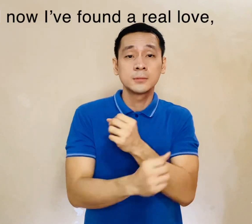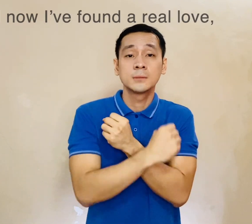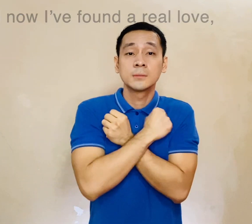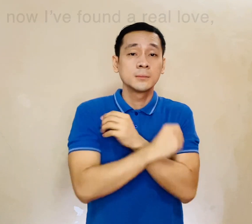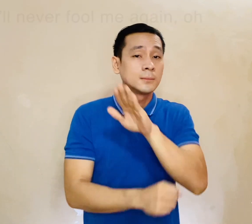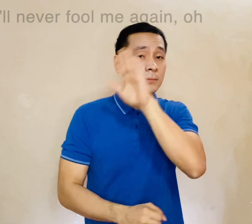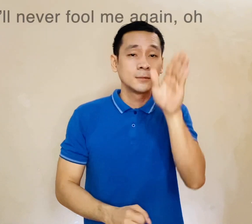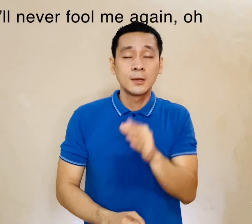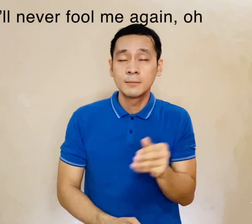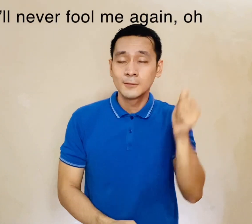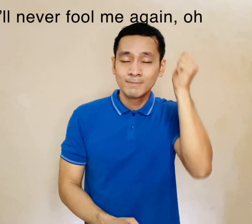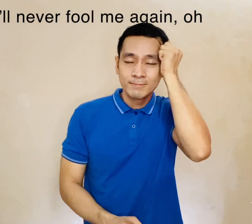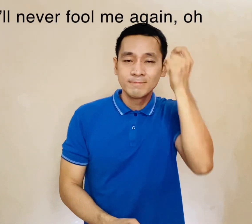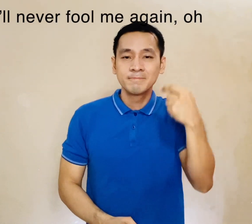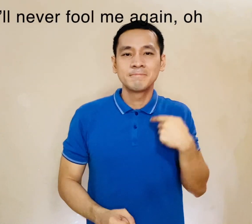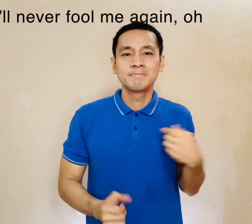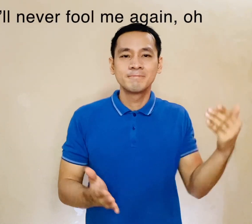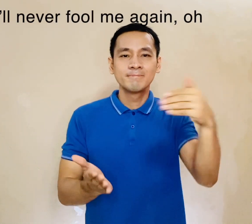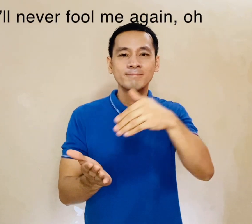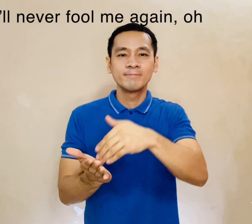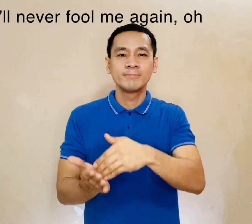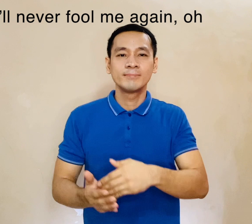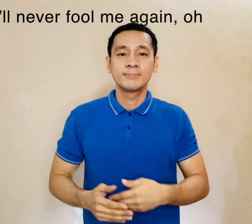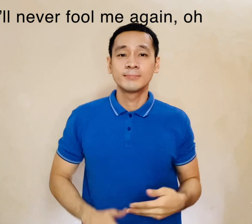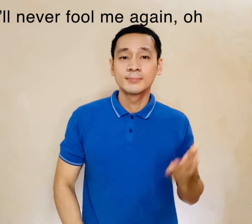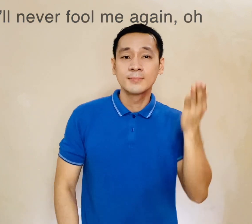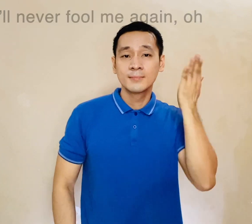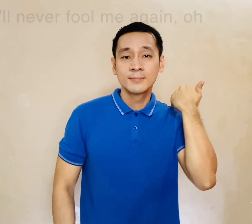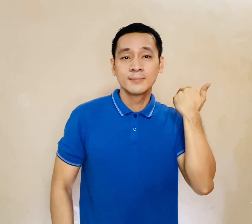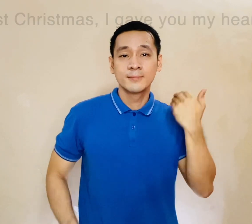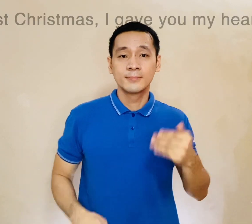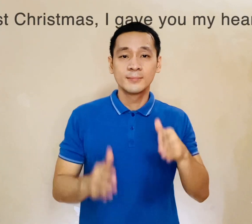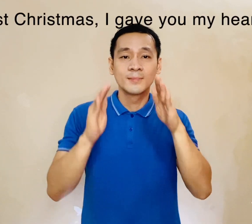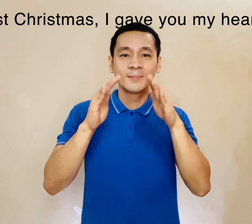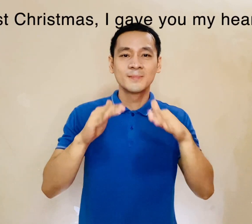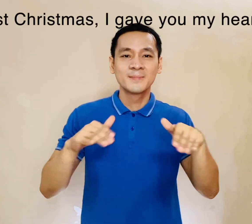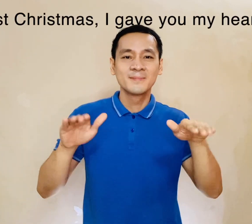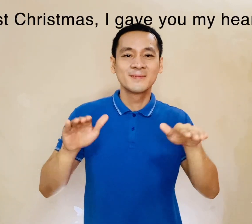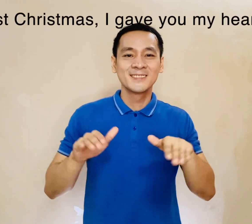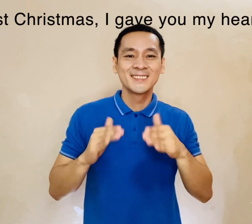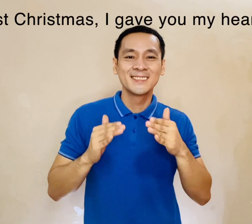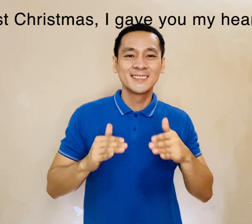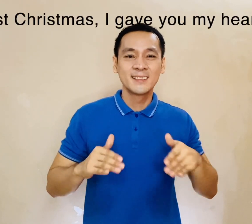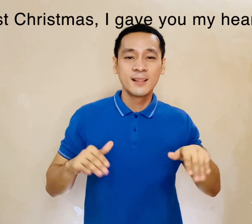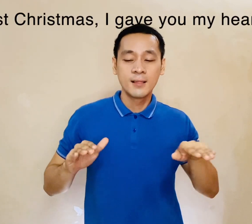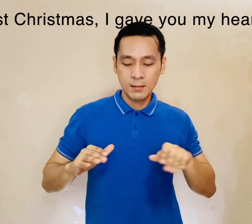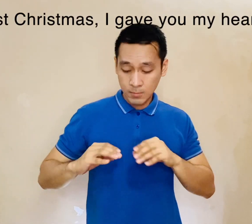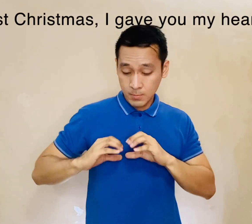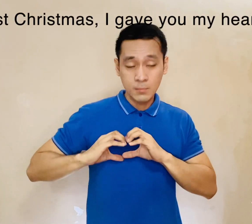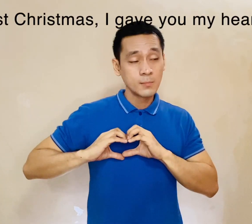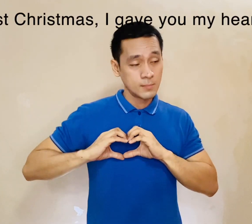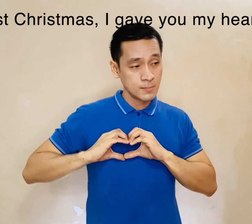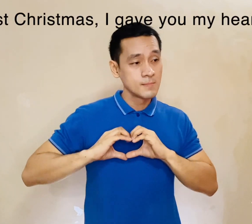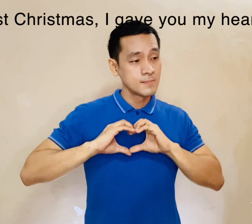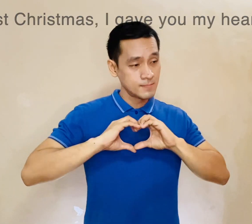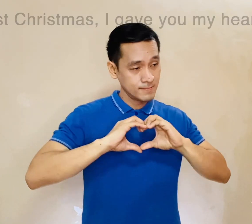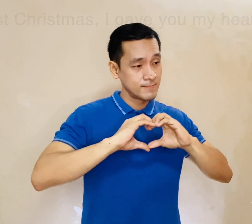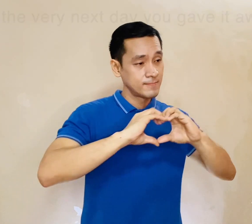real love You'll never fool me again Last Christmas I gave you my, gave you my